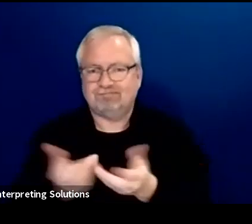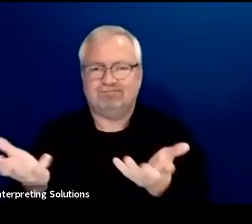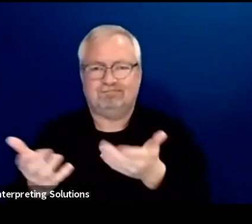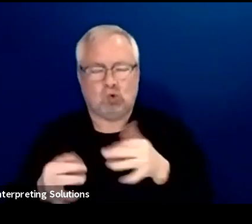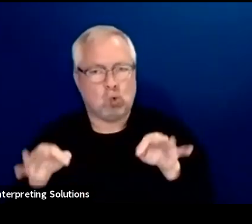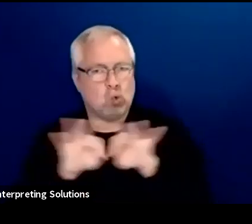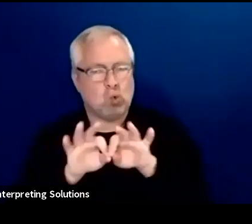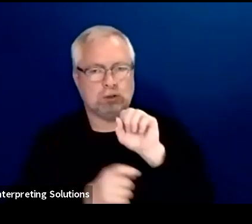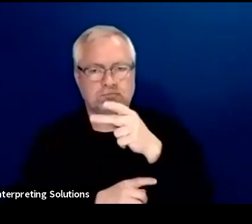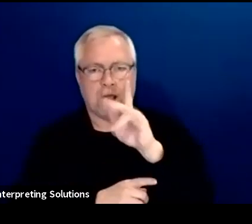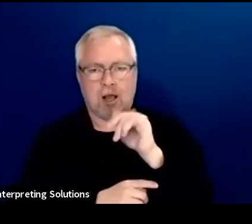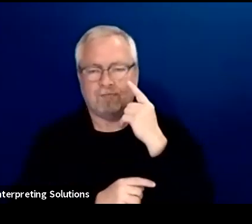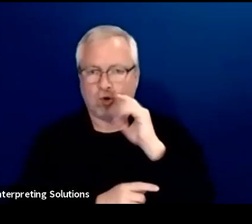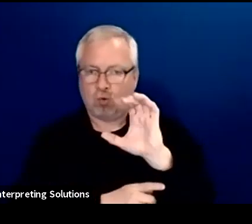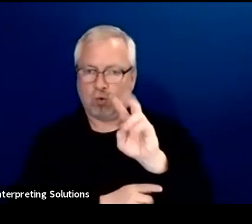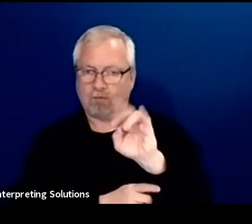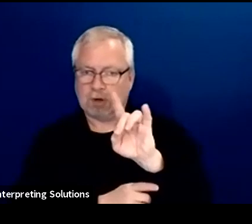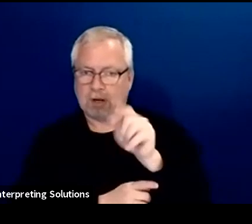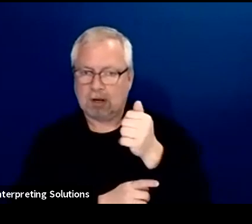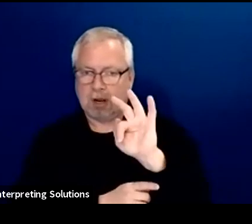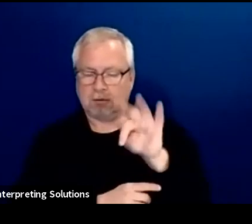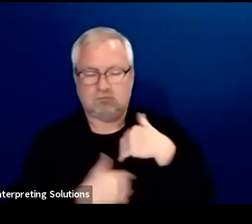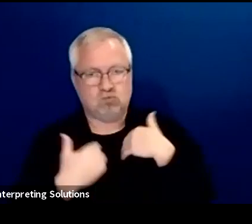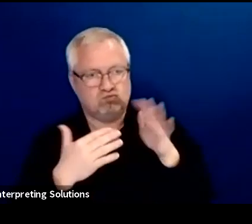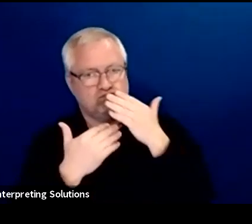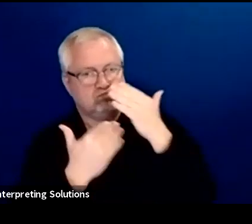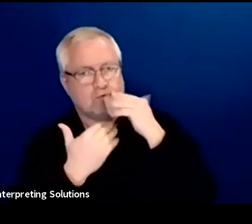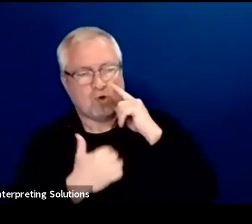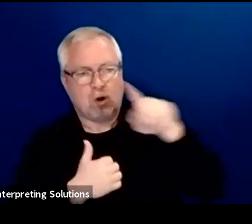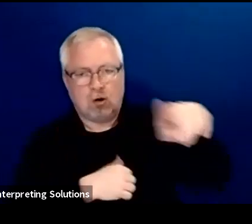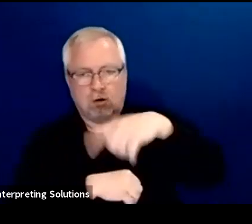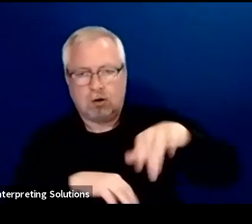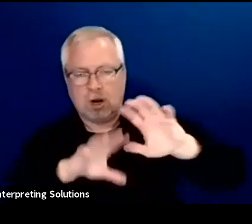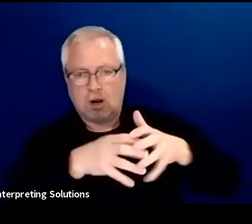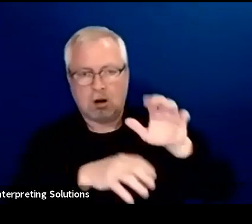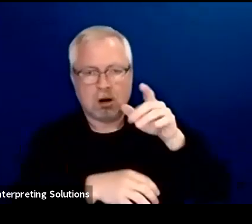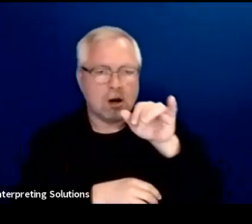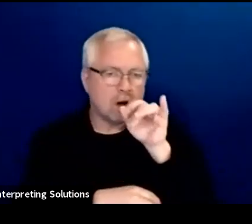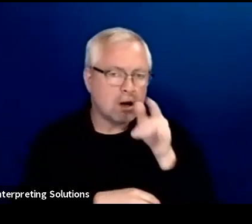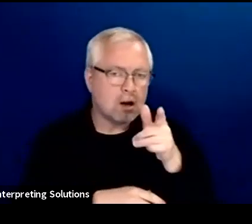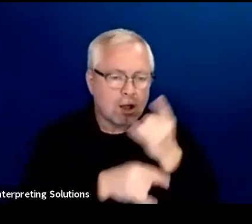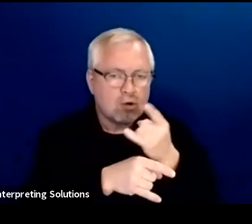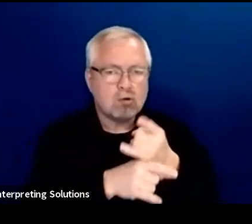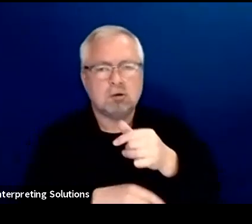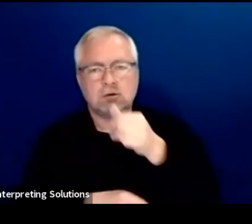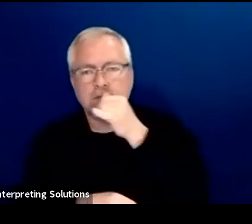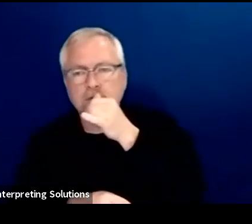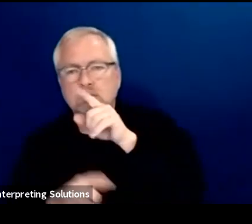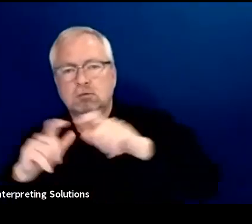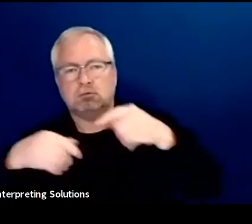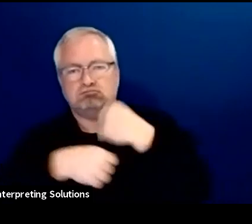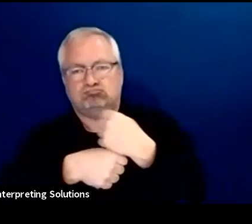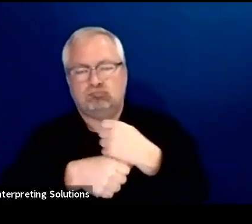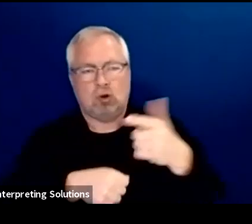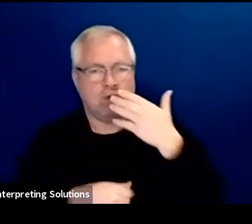distilleries for their hard work. With that, I'm going to turn it over to my colleague, Commissioner Larry Herke at the Minnesota Department of Veterans Affairs.